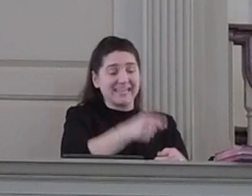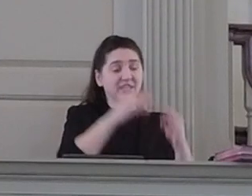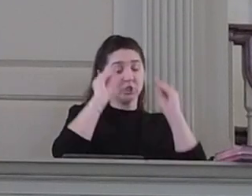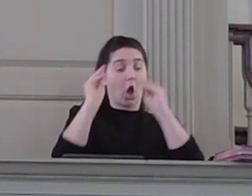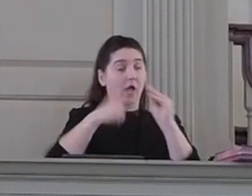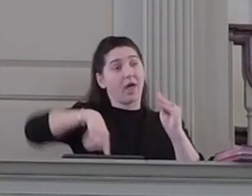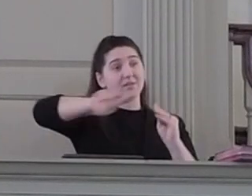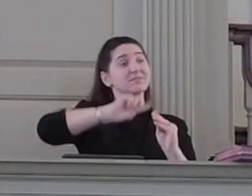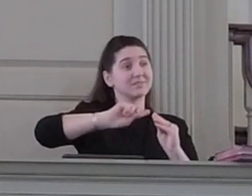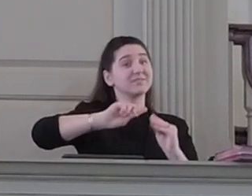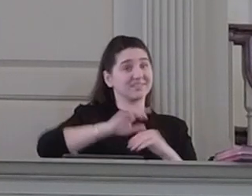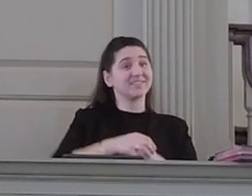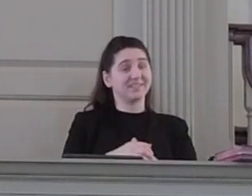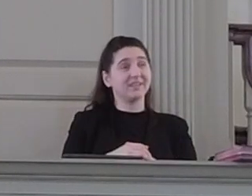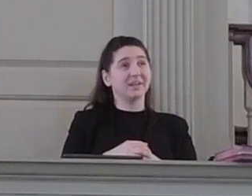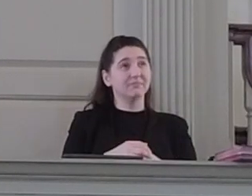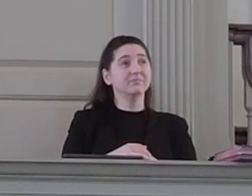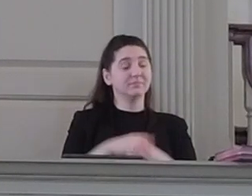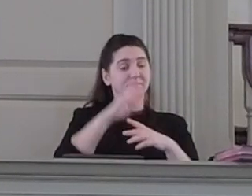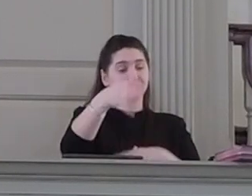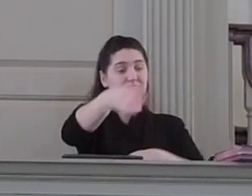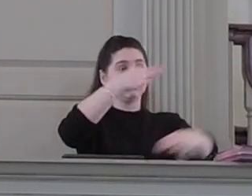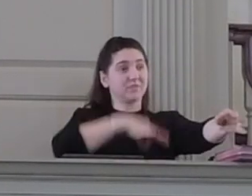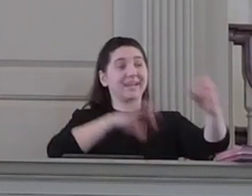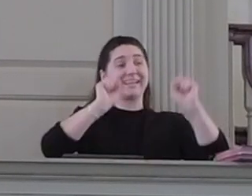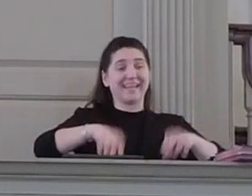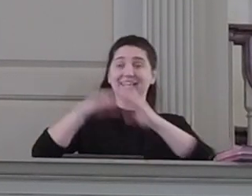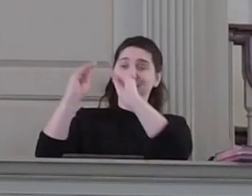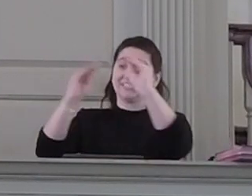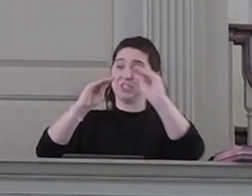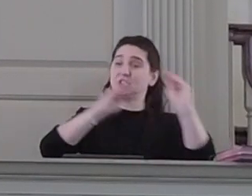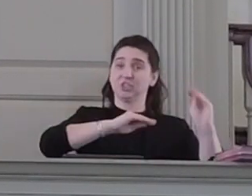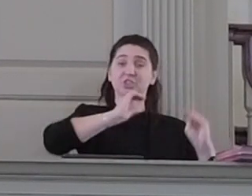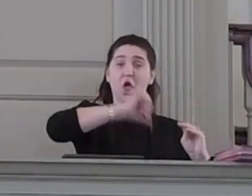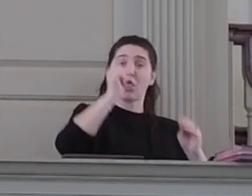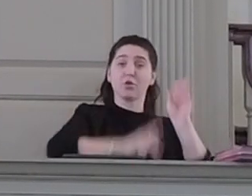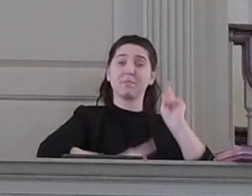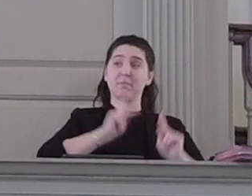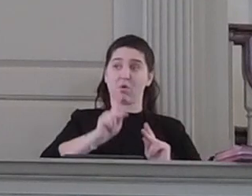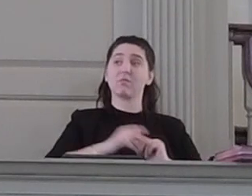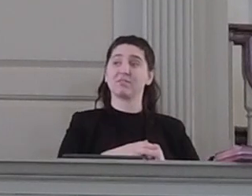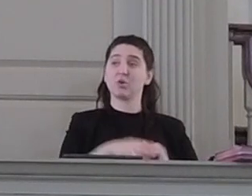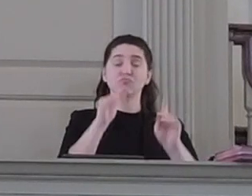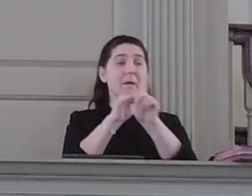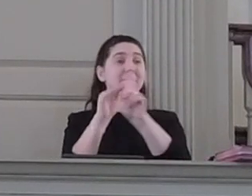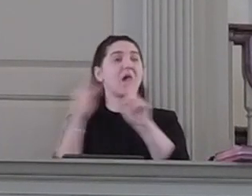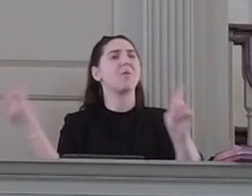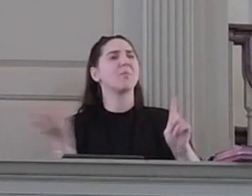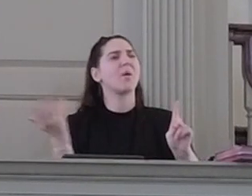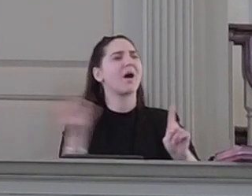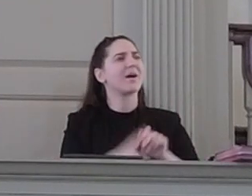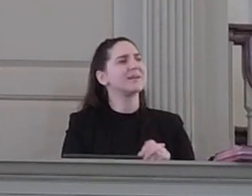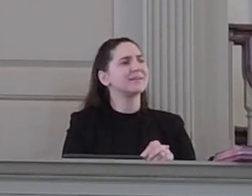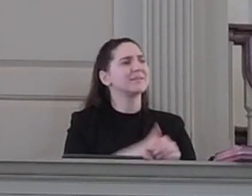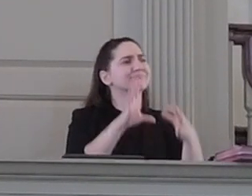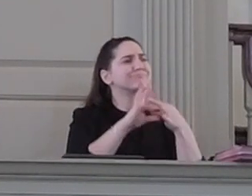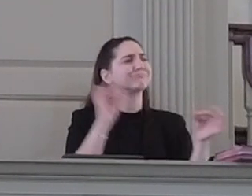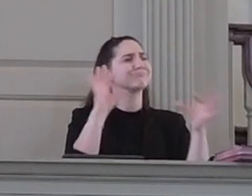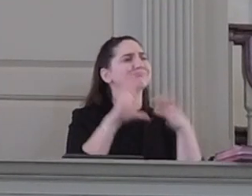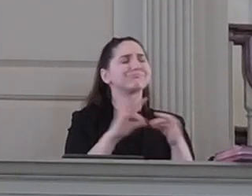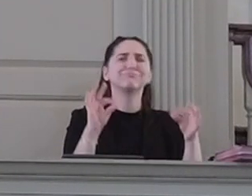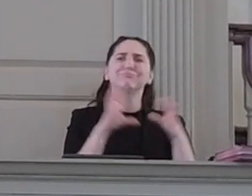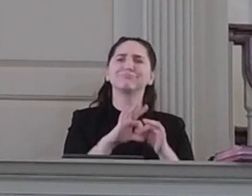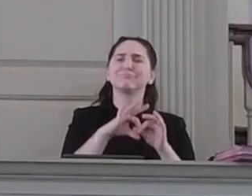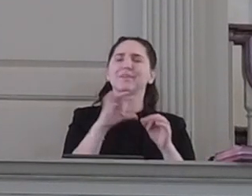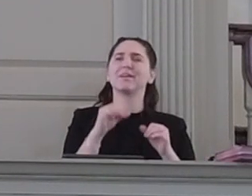them, and then in turn to teach others. He reminded them of what he had said many times, that